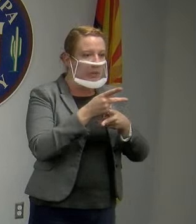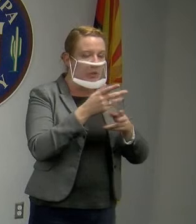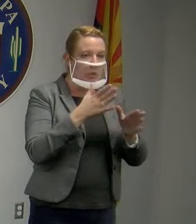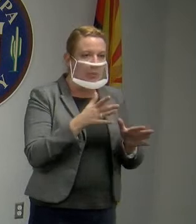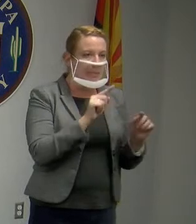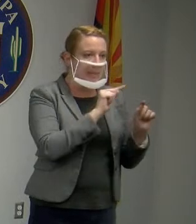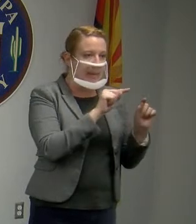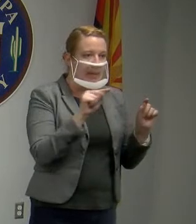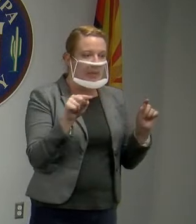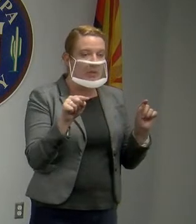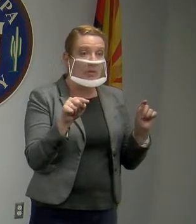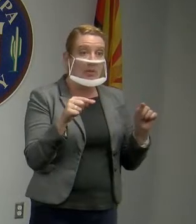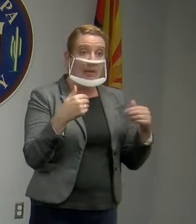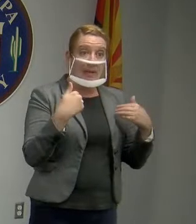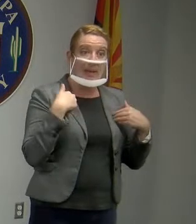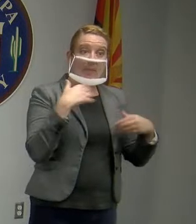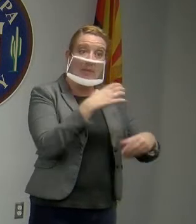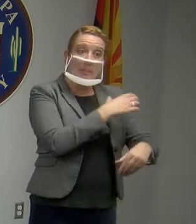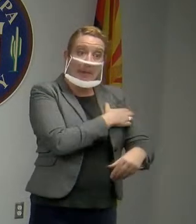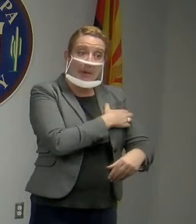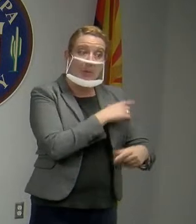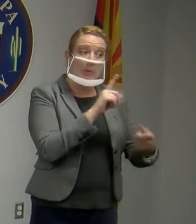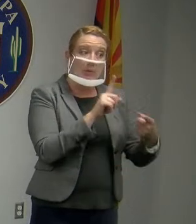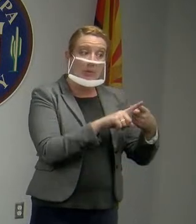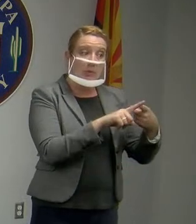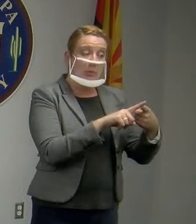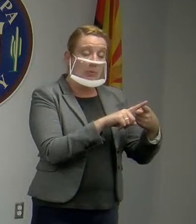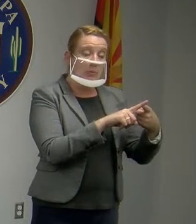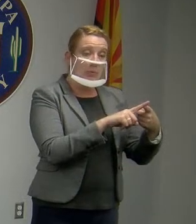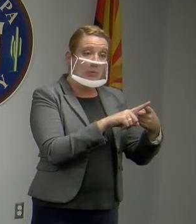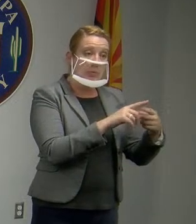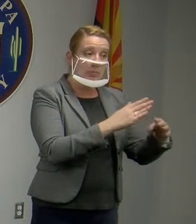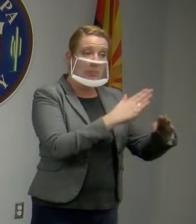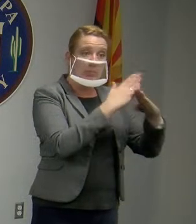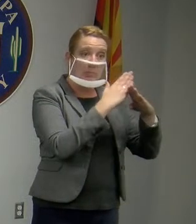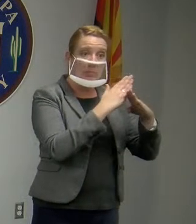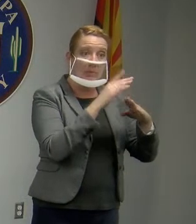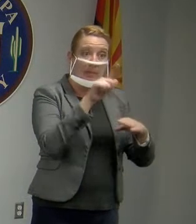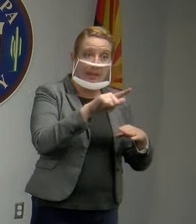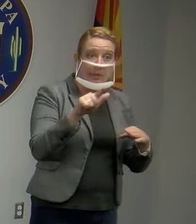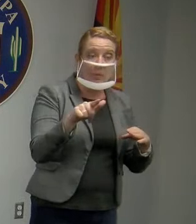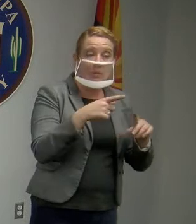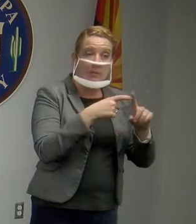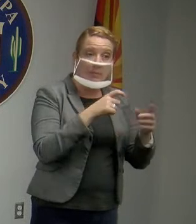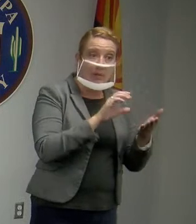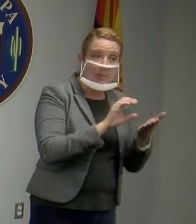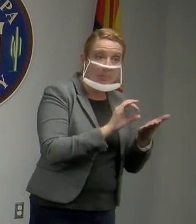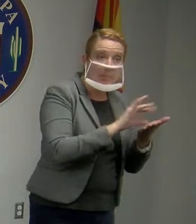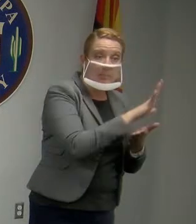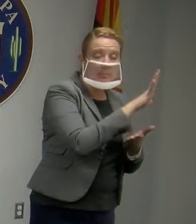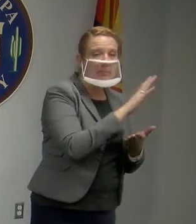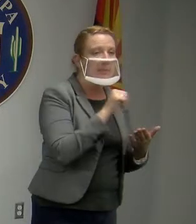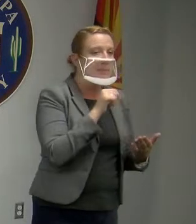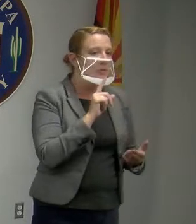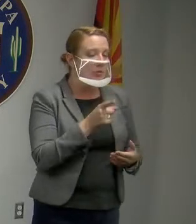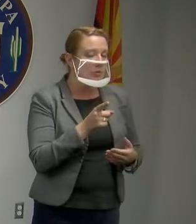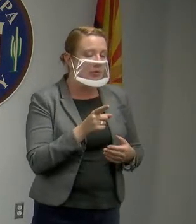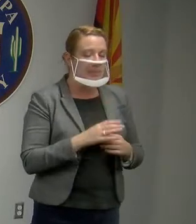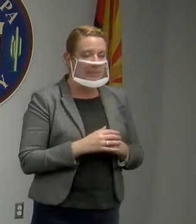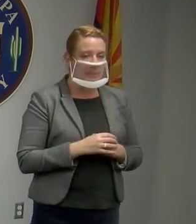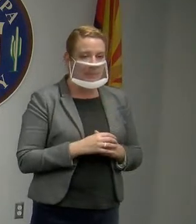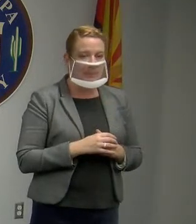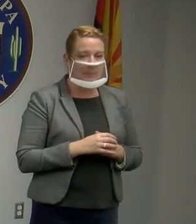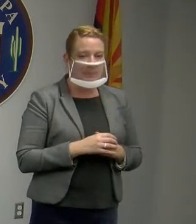not they have that power under state law. I don't know that without researching that. As far as any sort of delay, as I explained to you in